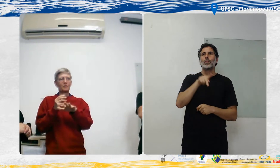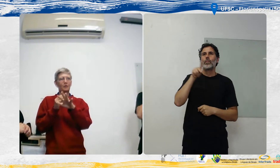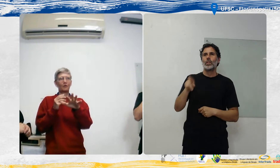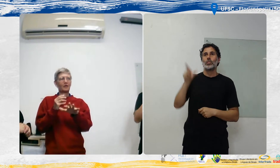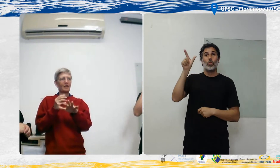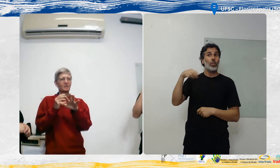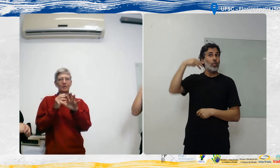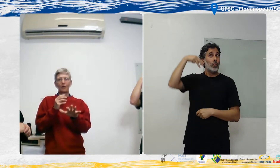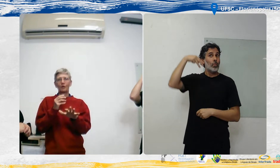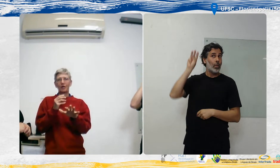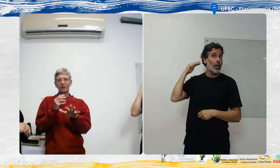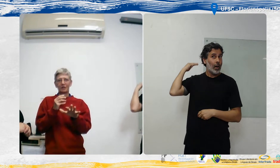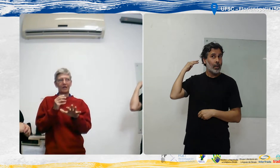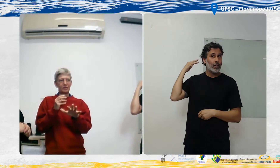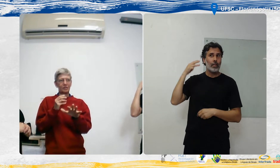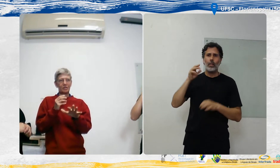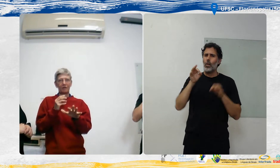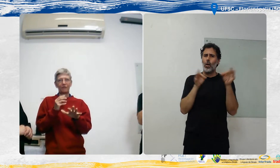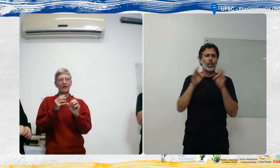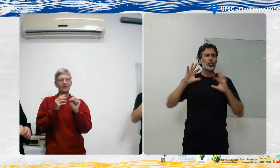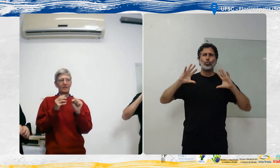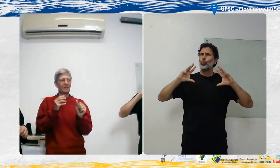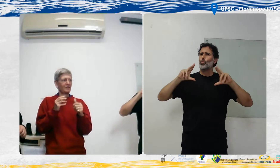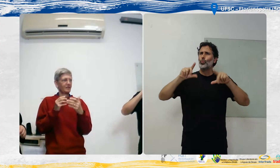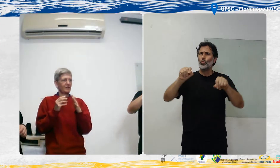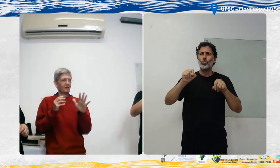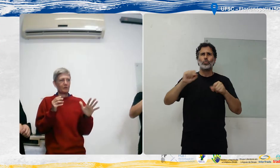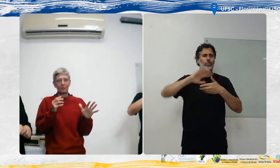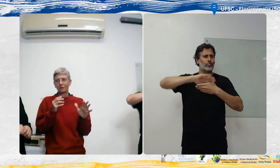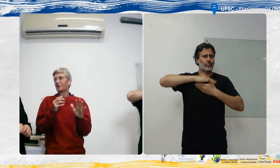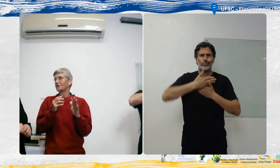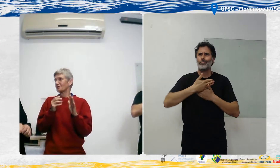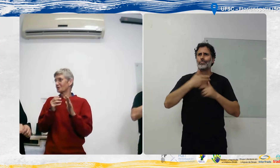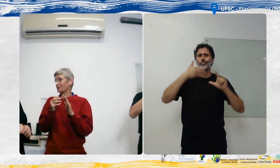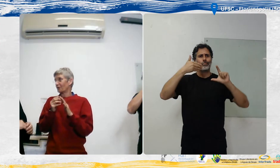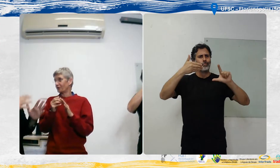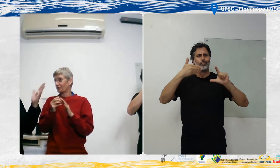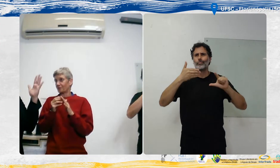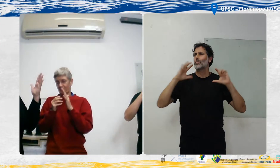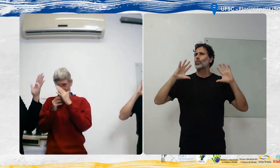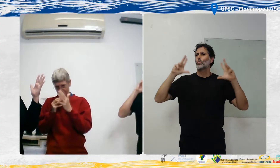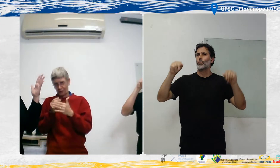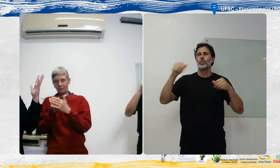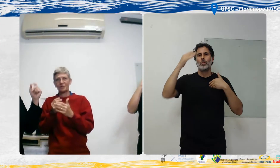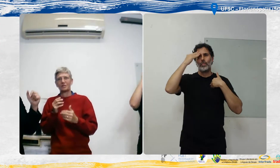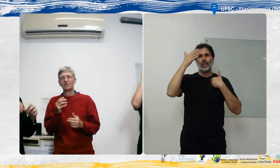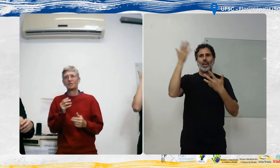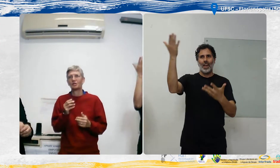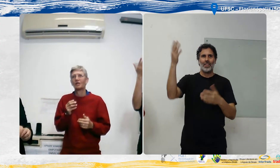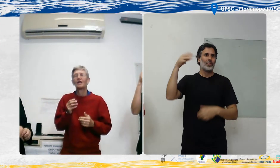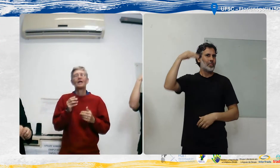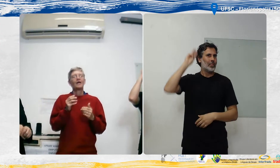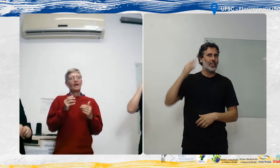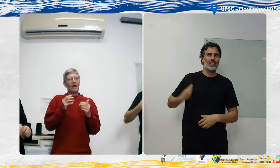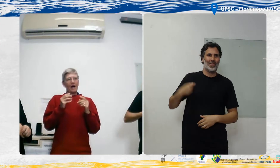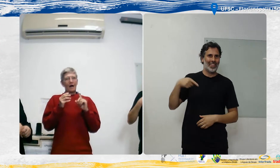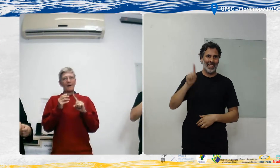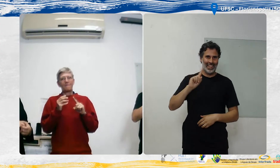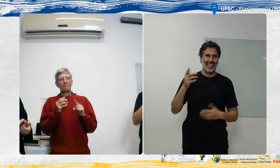who's been organizing all the online stuff and the broadcast of your presentation.